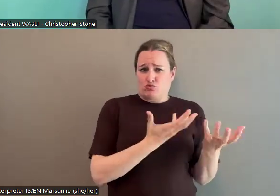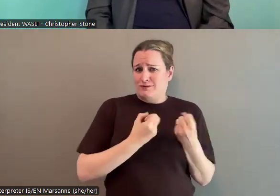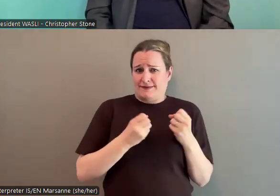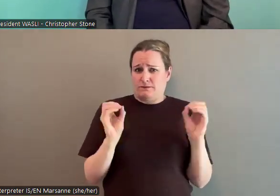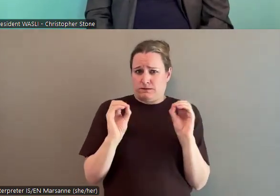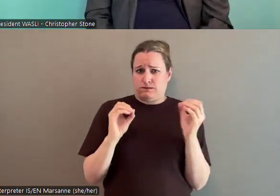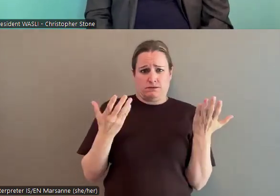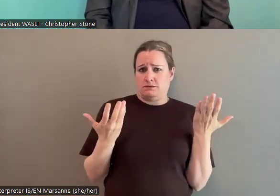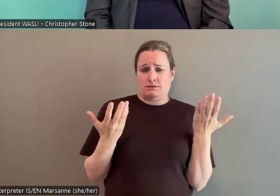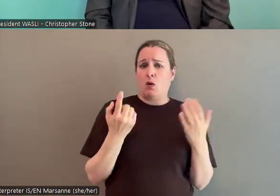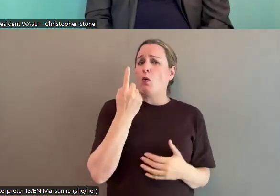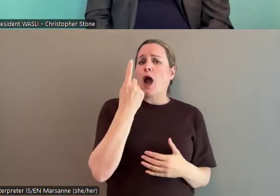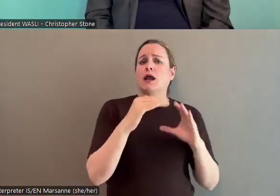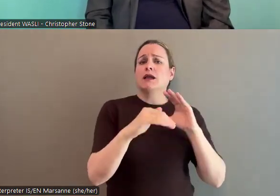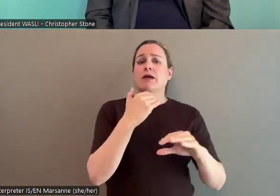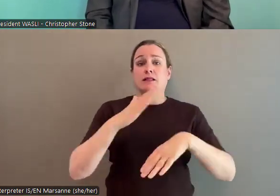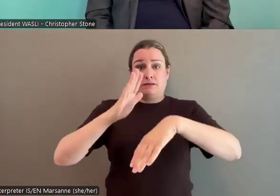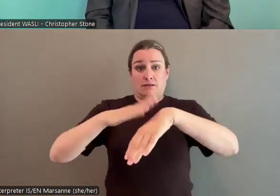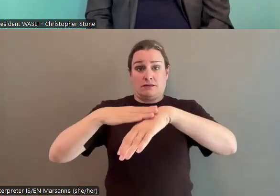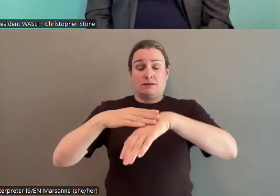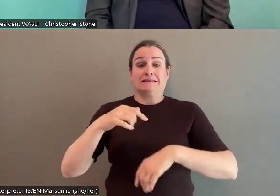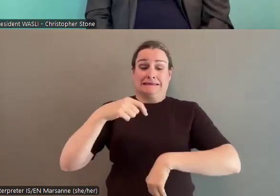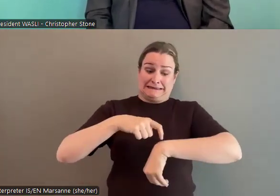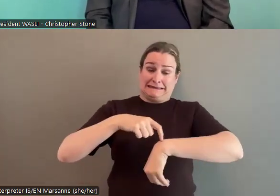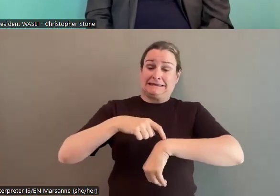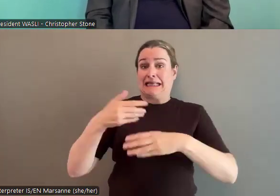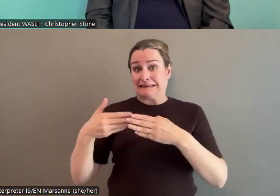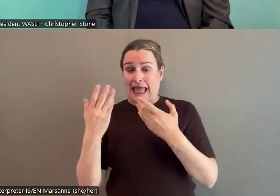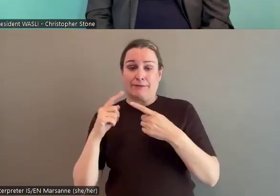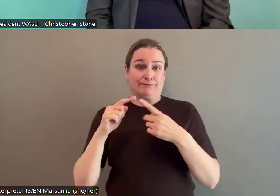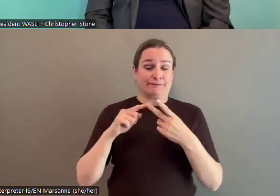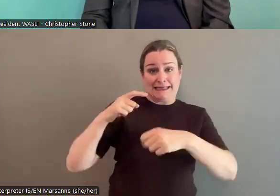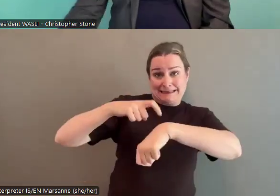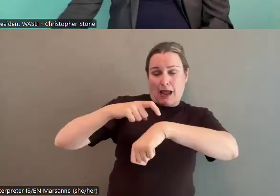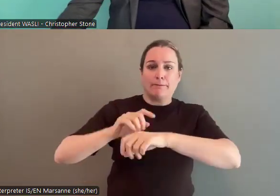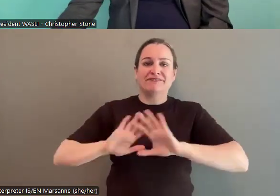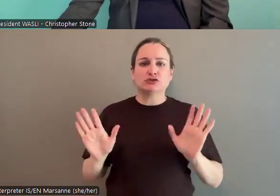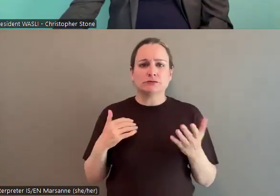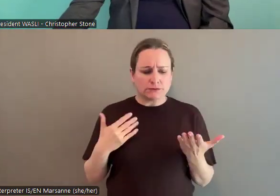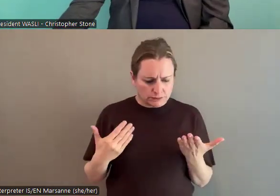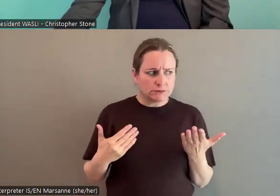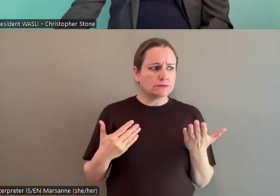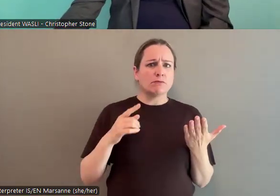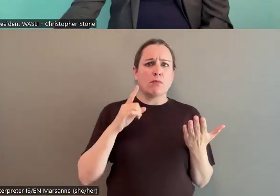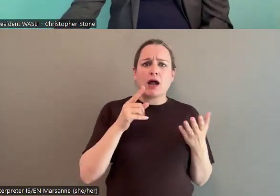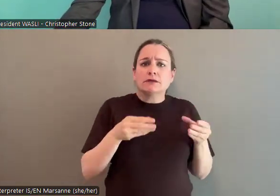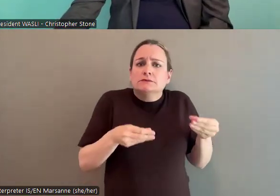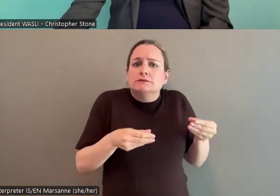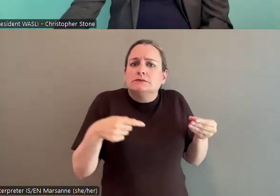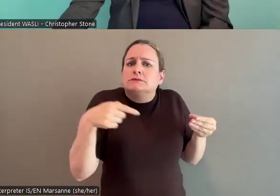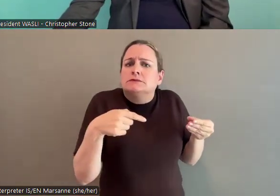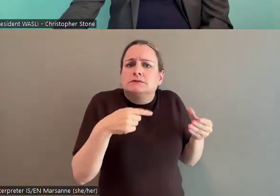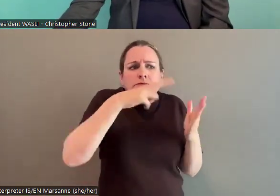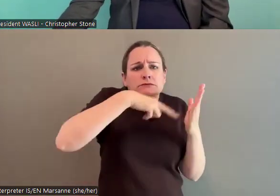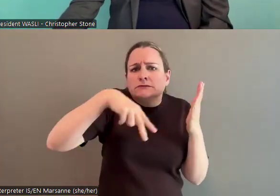AGM would be on date, time, and venue, platform. Only yesterday,